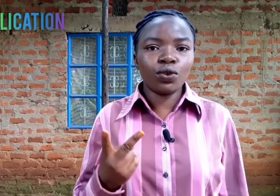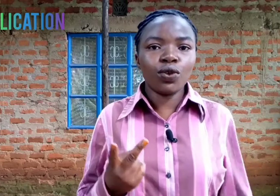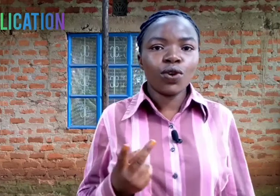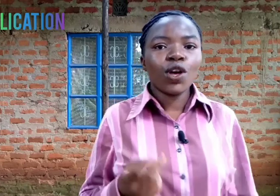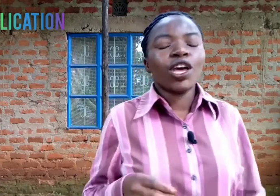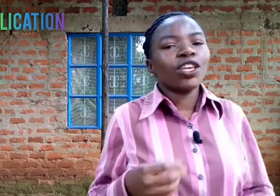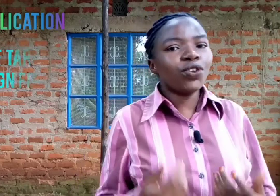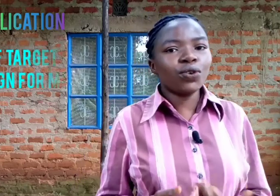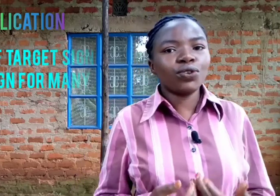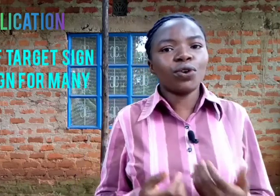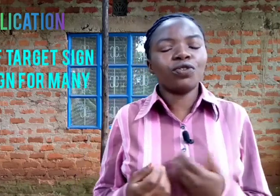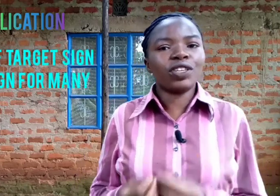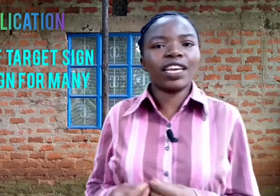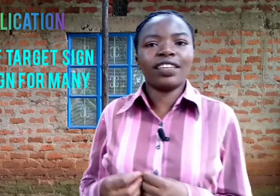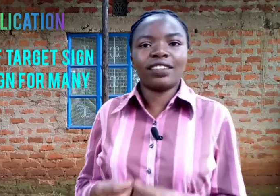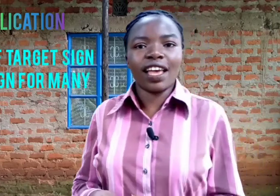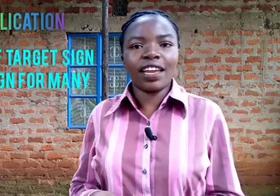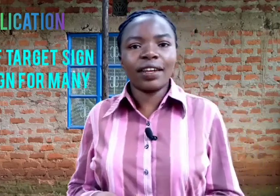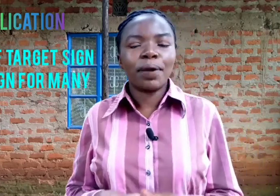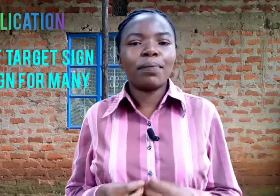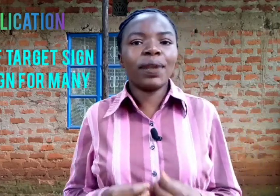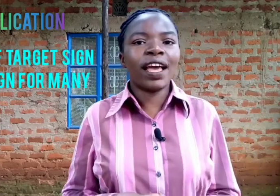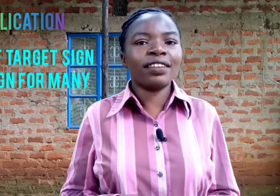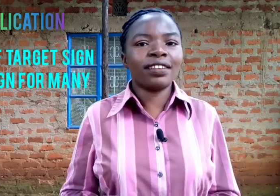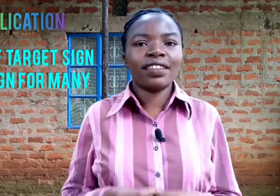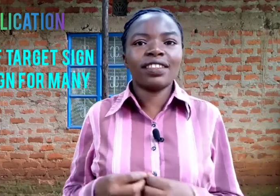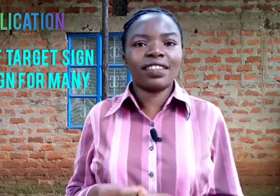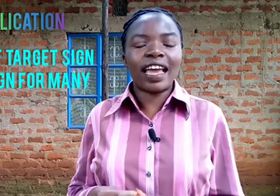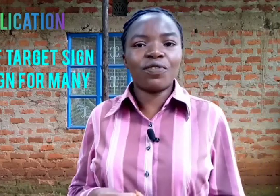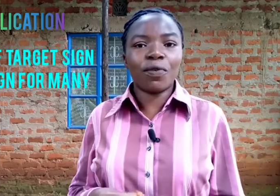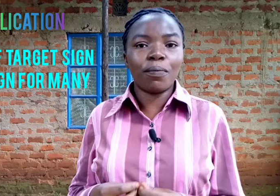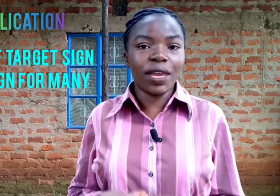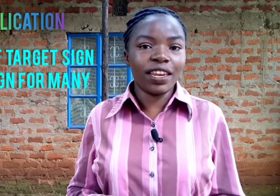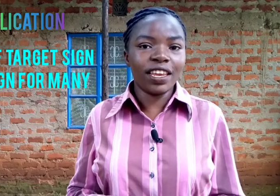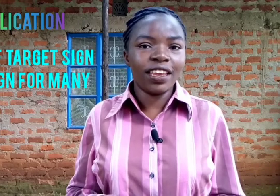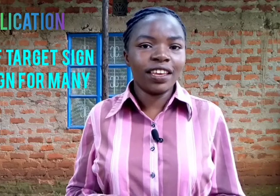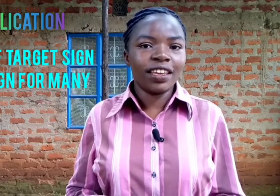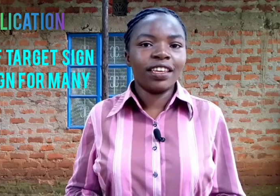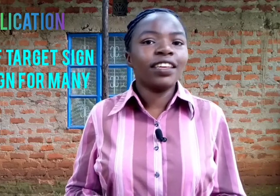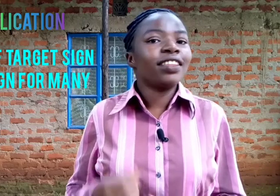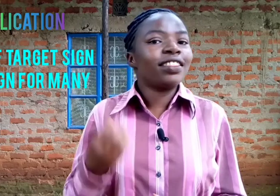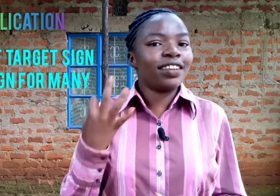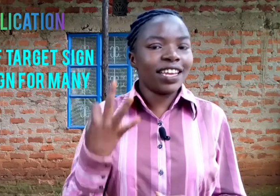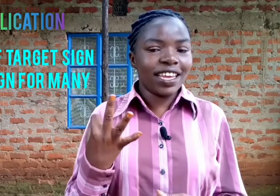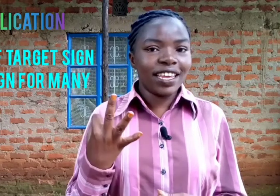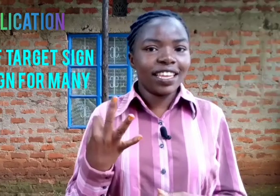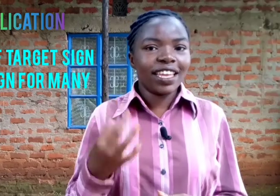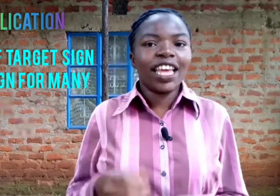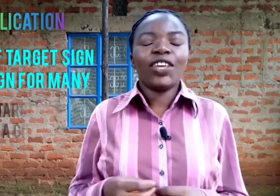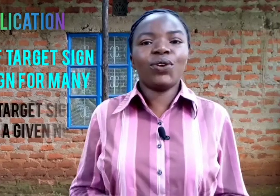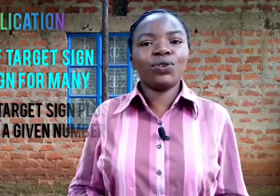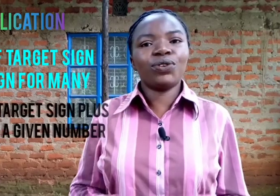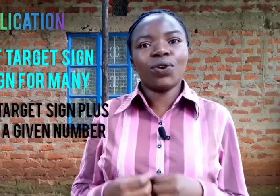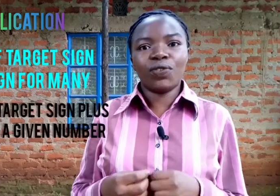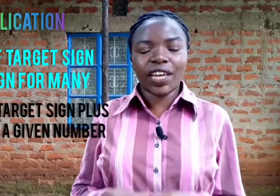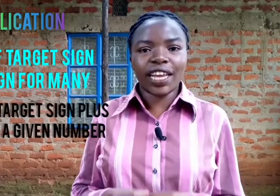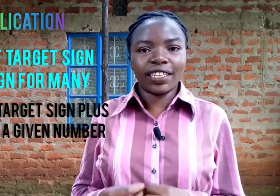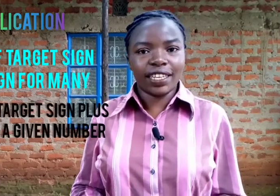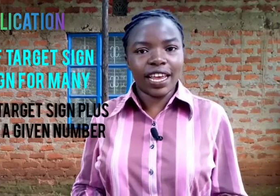use of target sign plus the sign for many three use of target sign